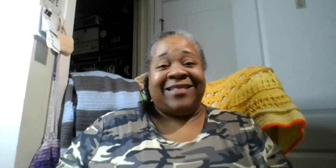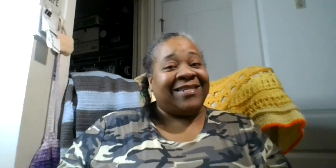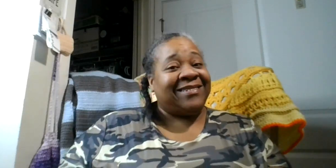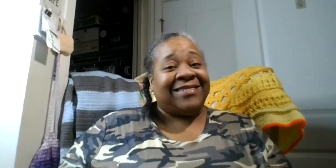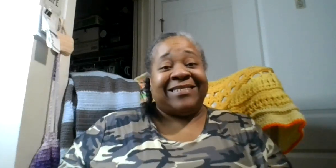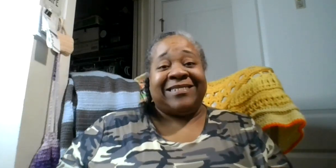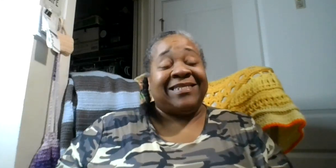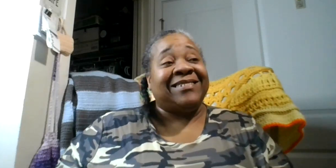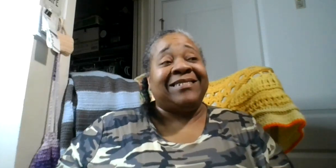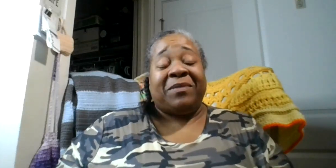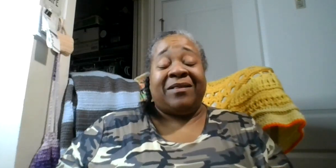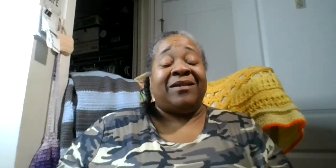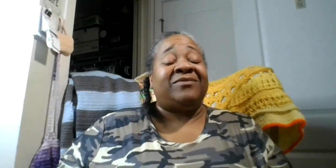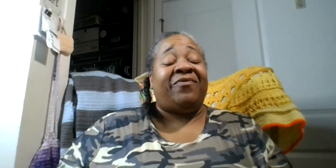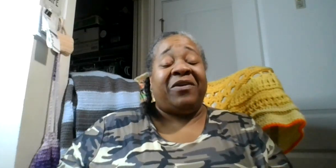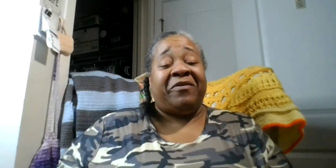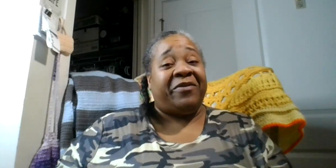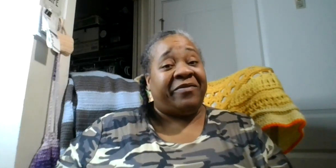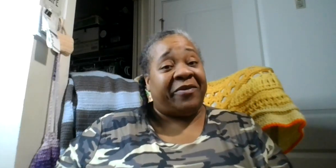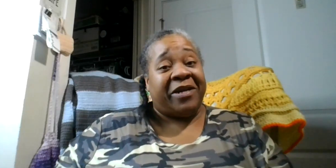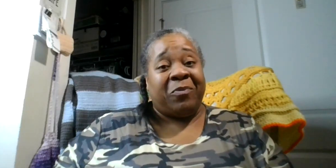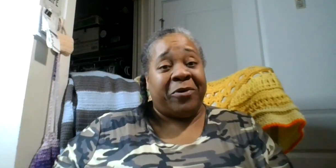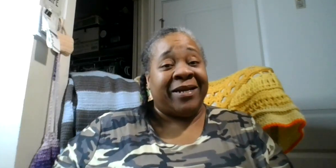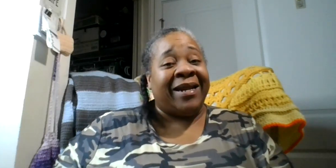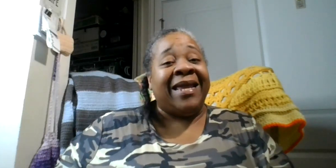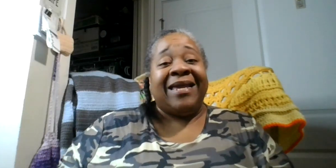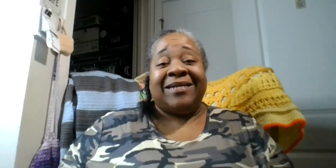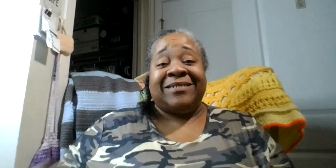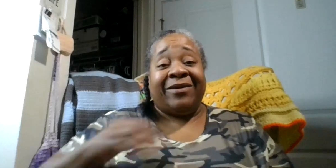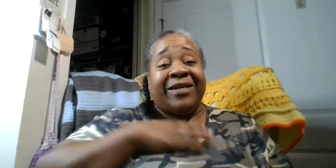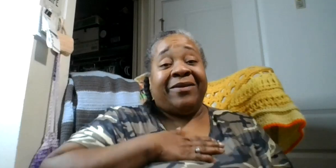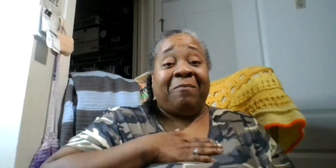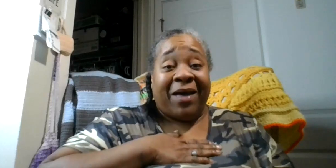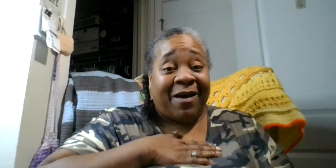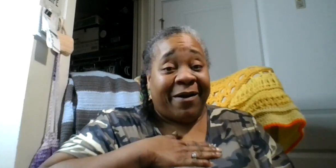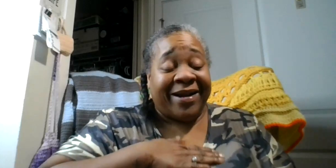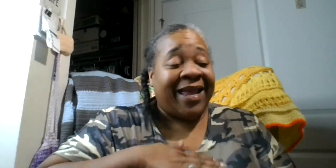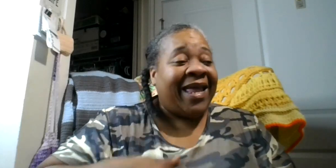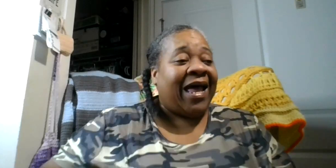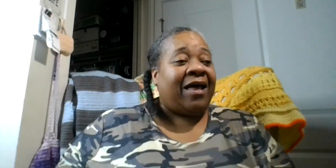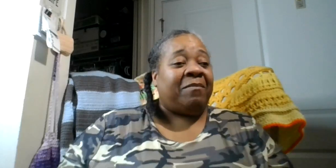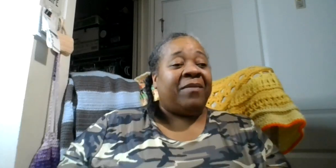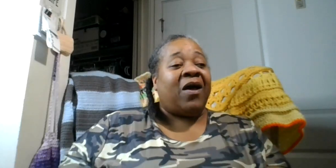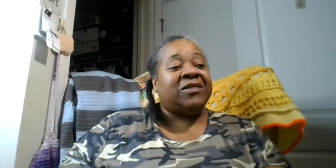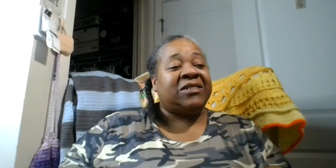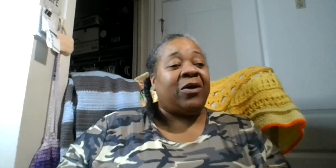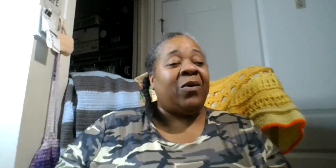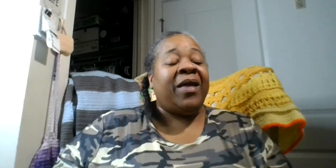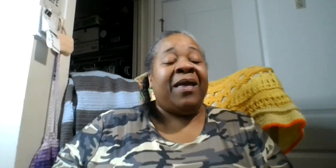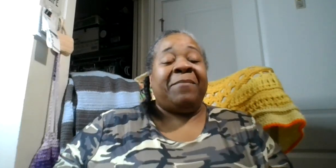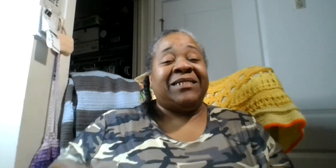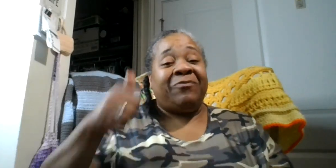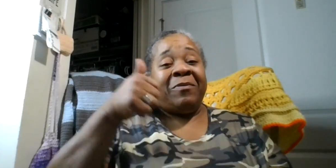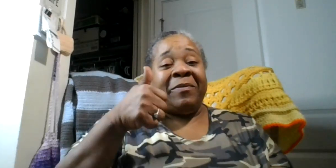this is something that is very, very, very important. It's near and dear to my heart. Also, please remember to